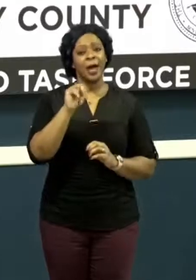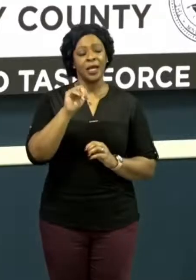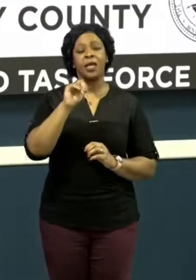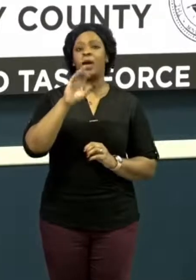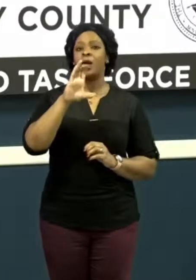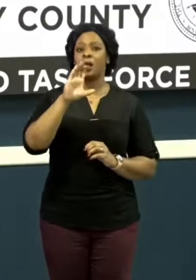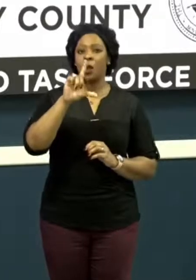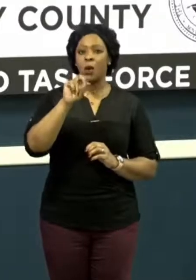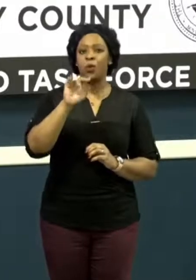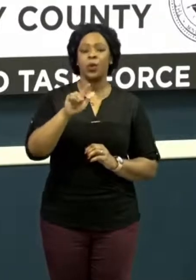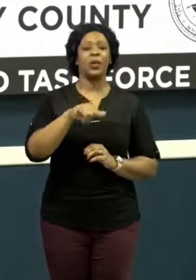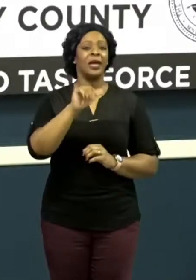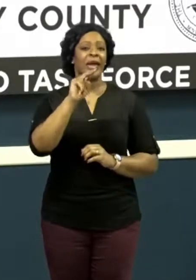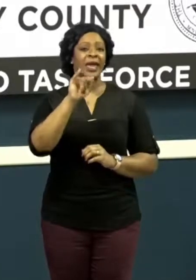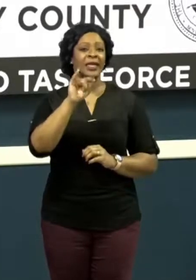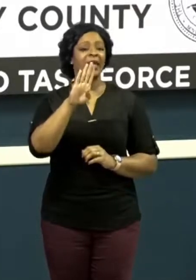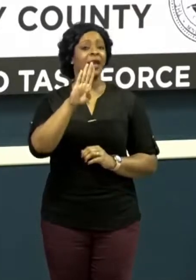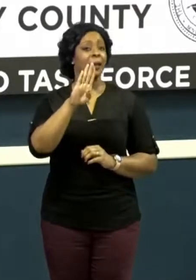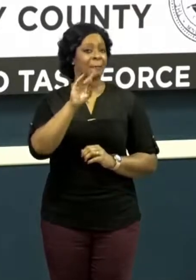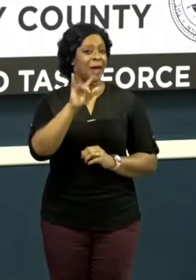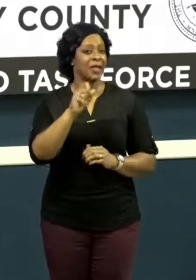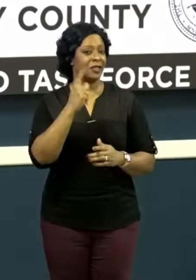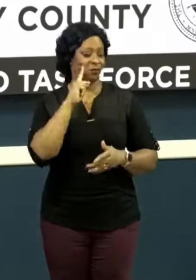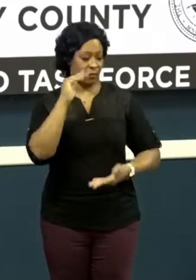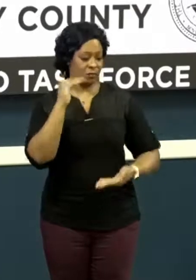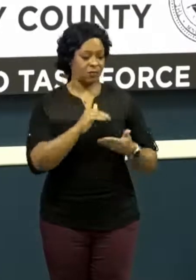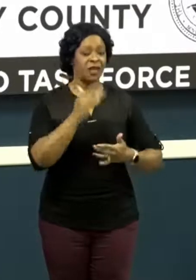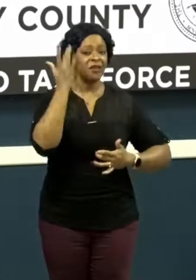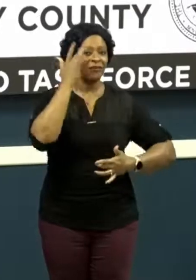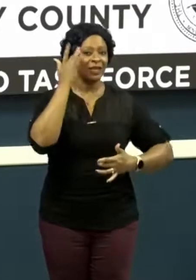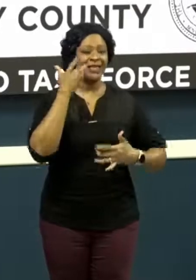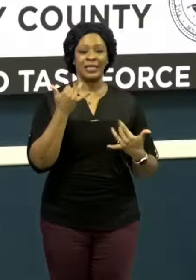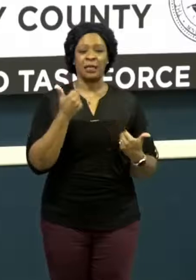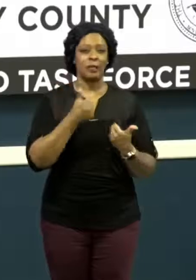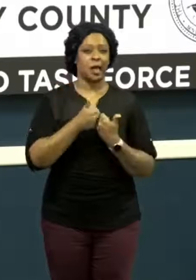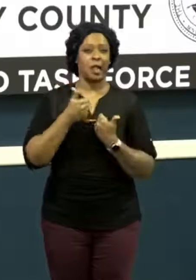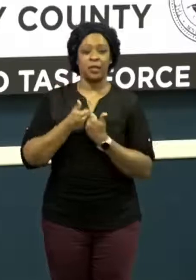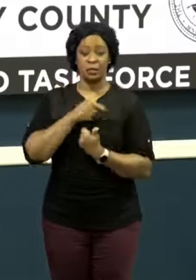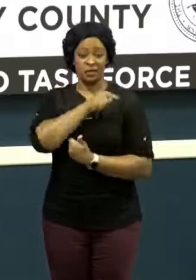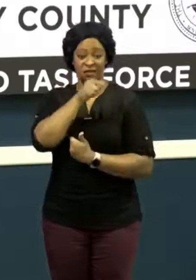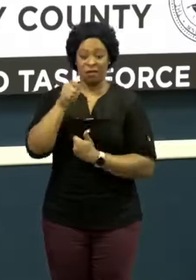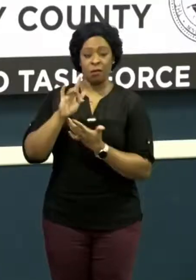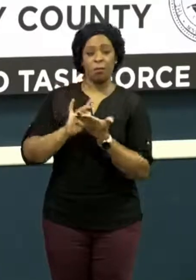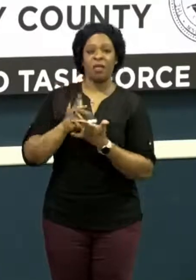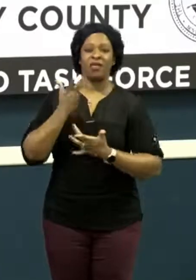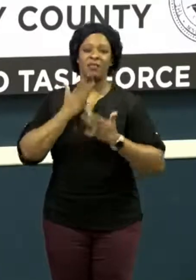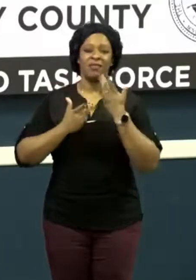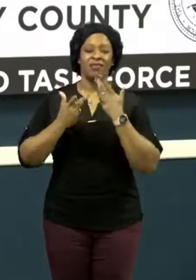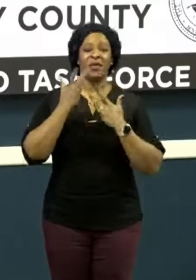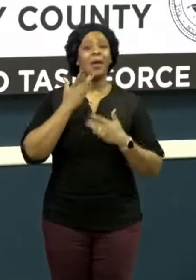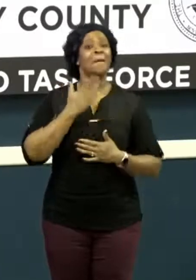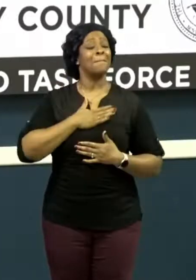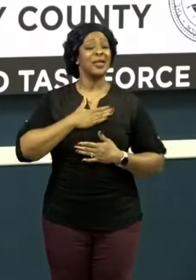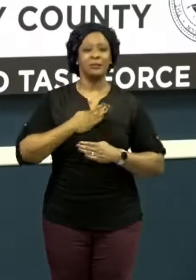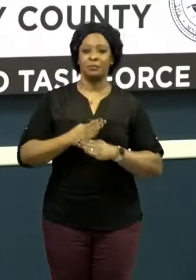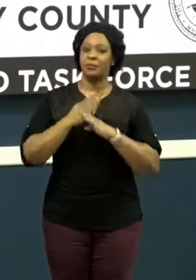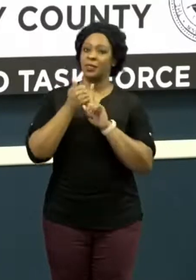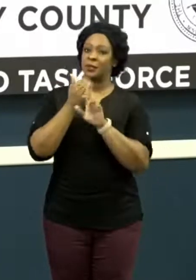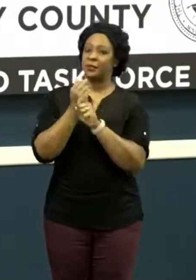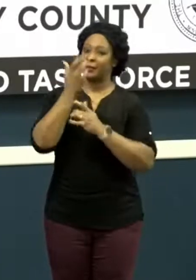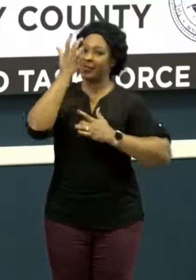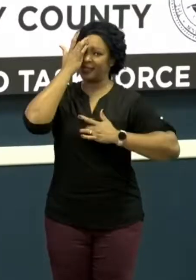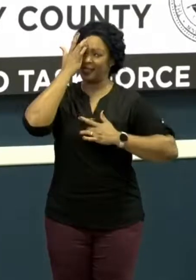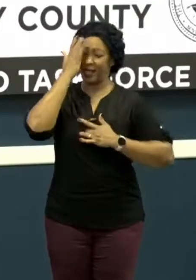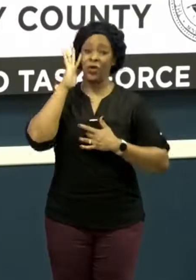that work for the Omicron variant. But today we remain challenged. Our best defense is for people to not get sick, and I know what a challenge